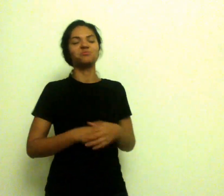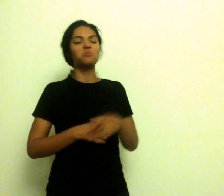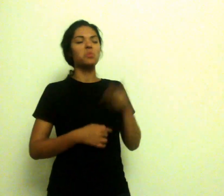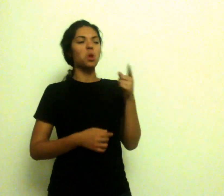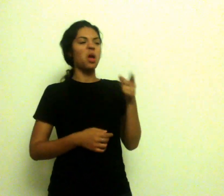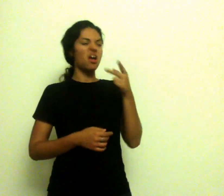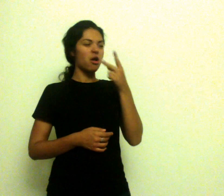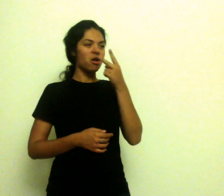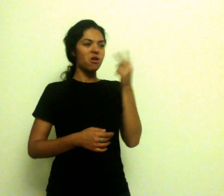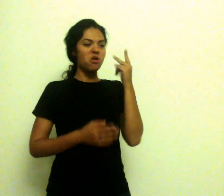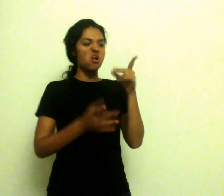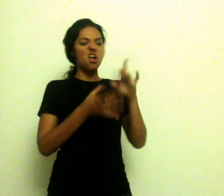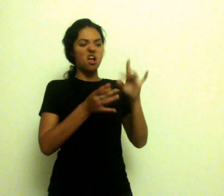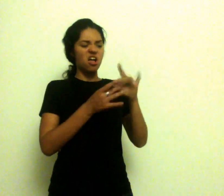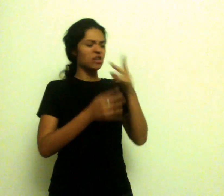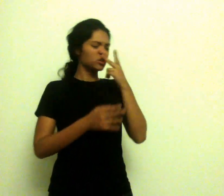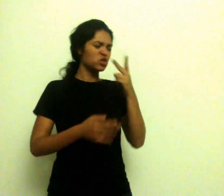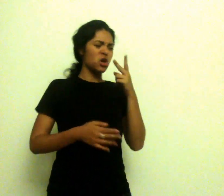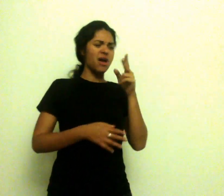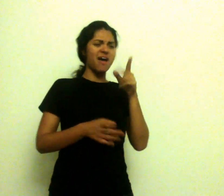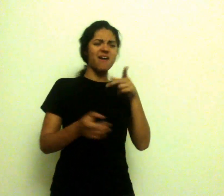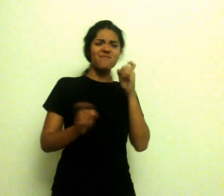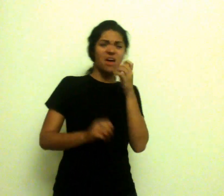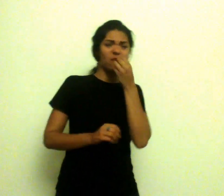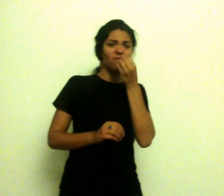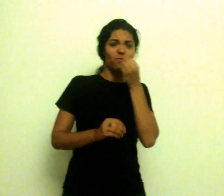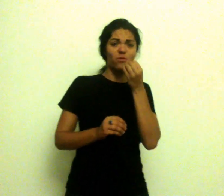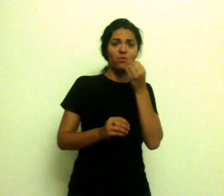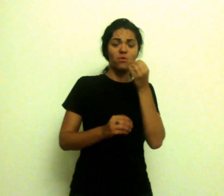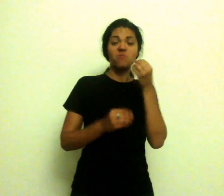a Korean who is selling kosher tacos.